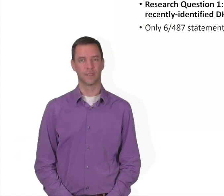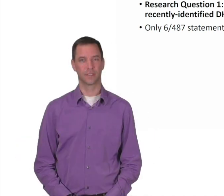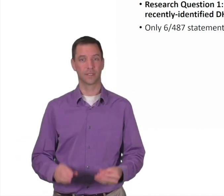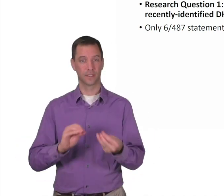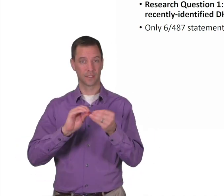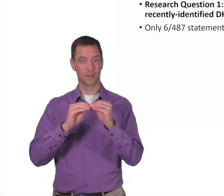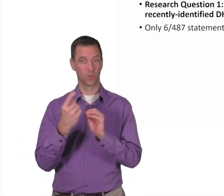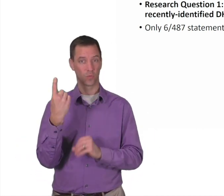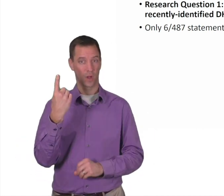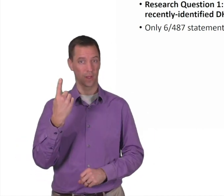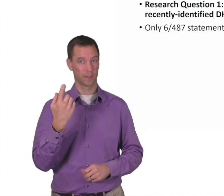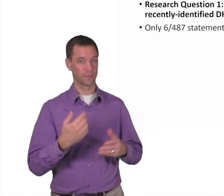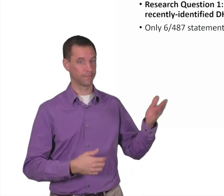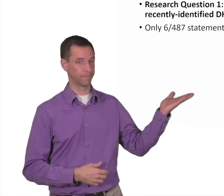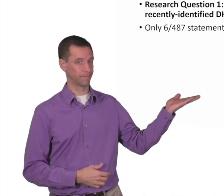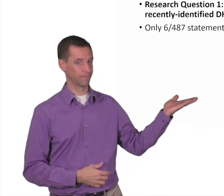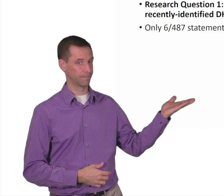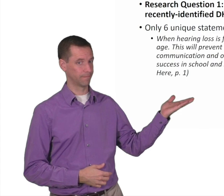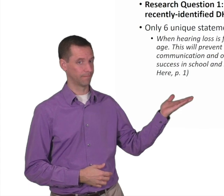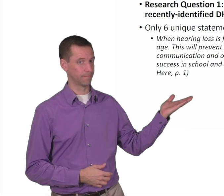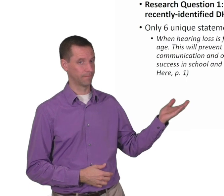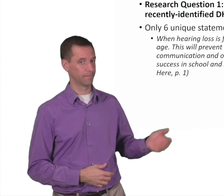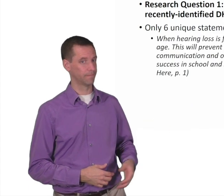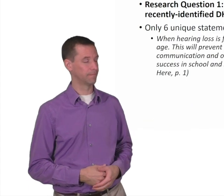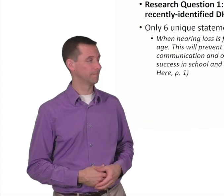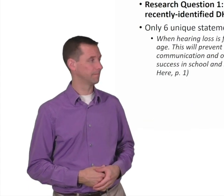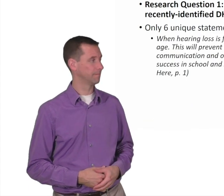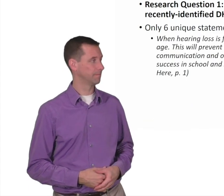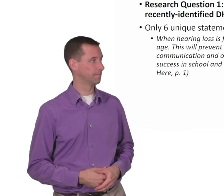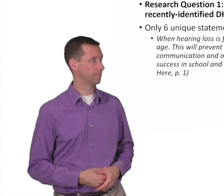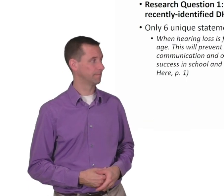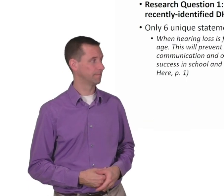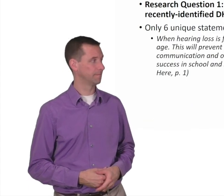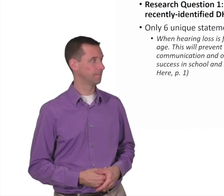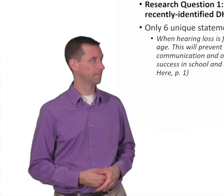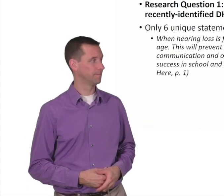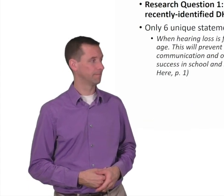the video and have a look. Here's number 1.